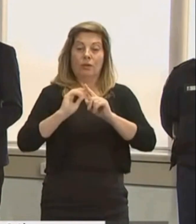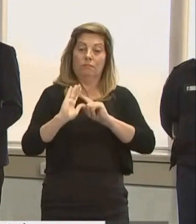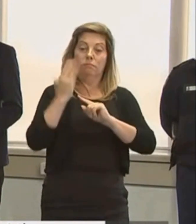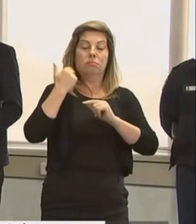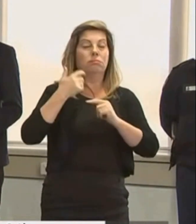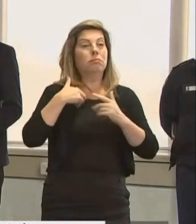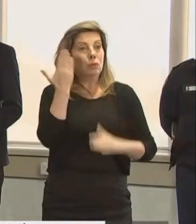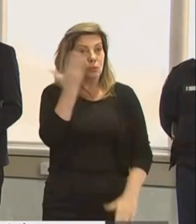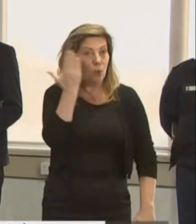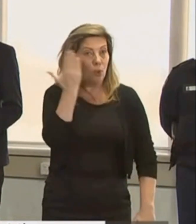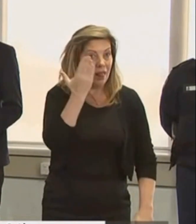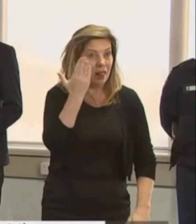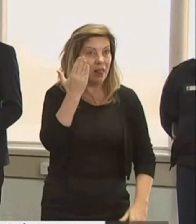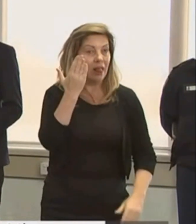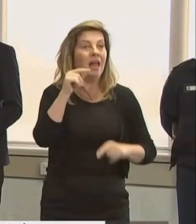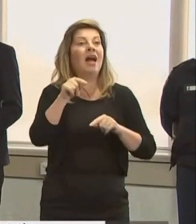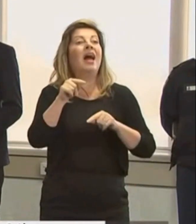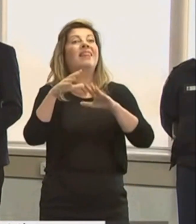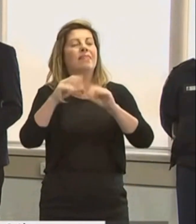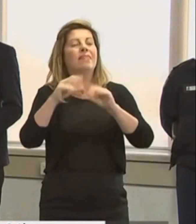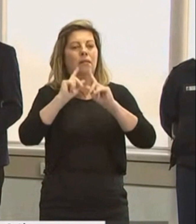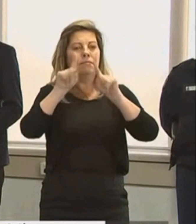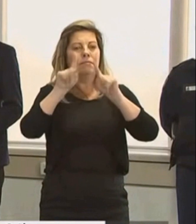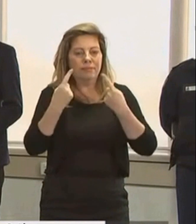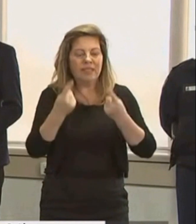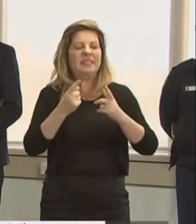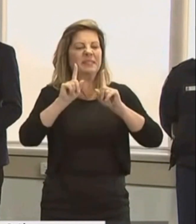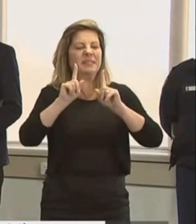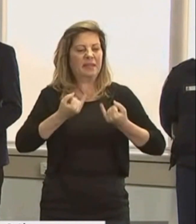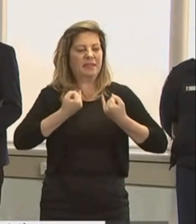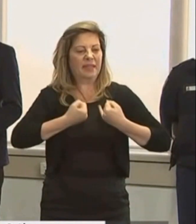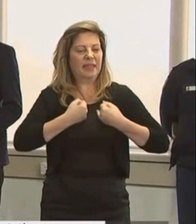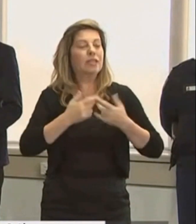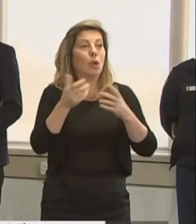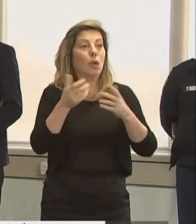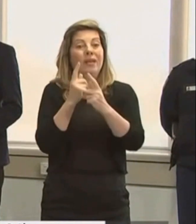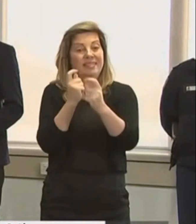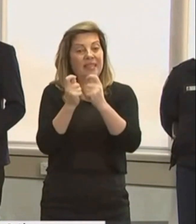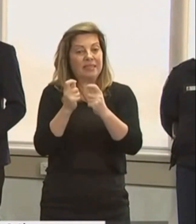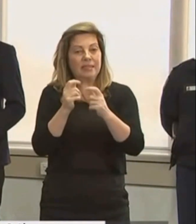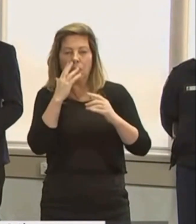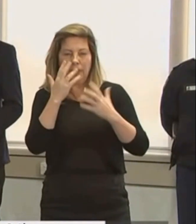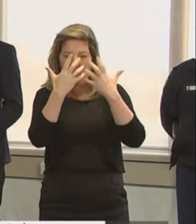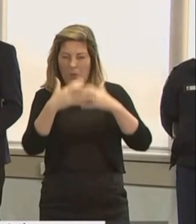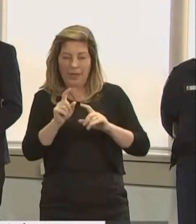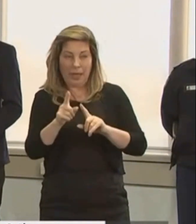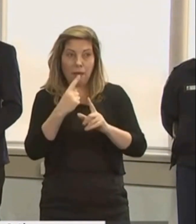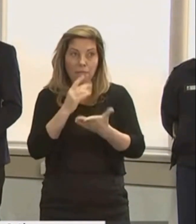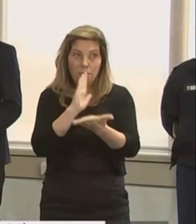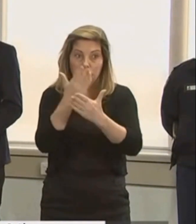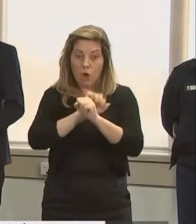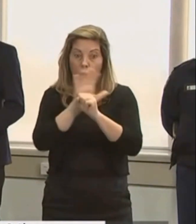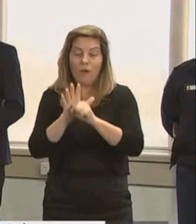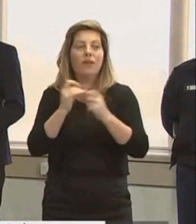they all went back last Tuesday. That student was at school on that day and minor symptoms appeared the next day, got